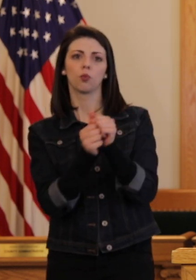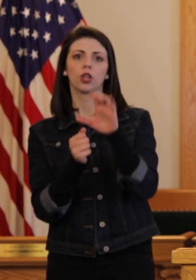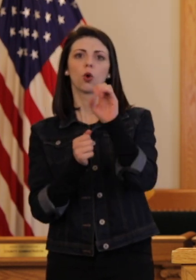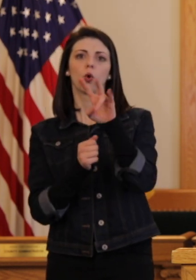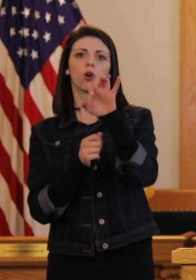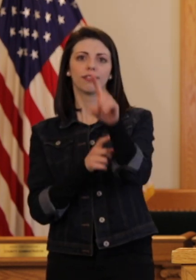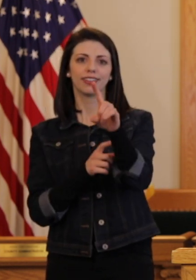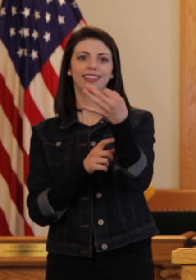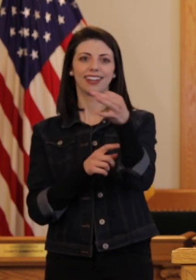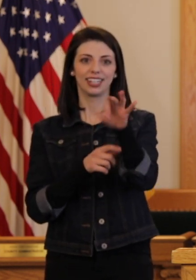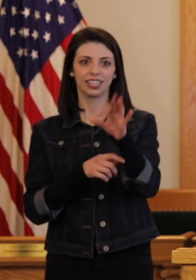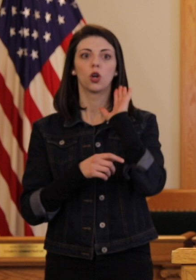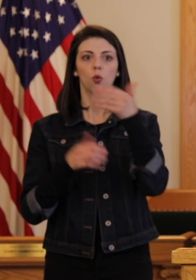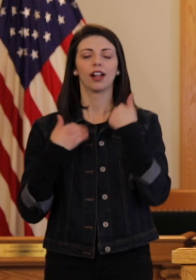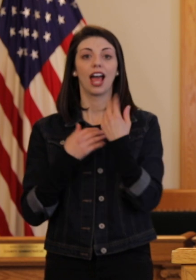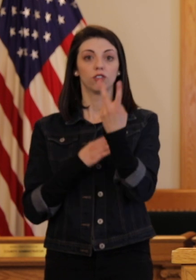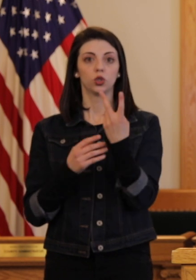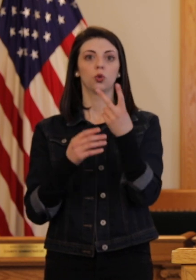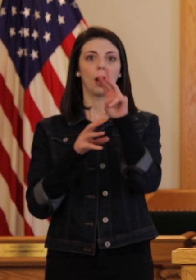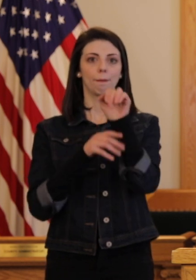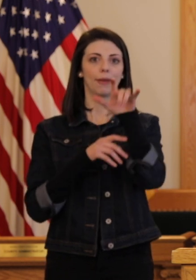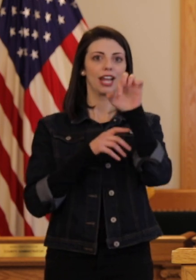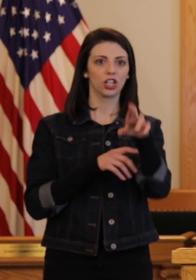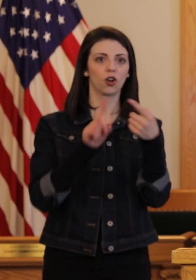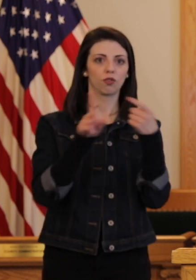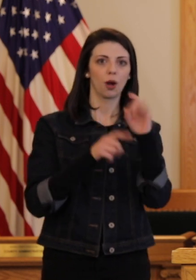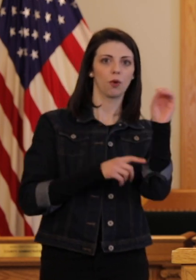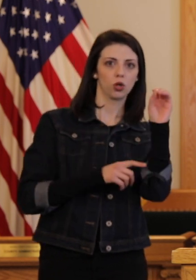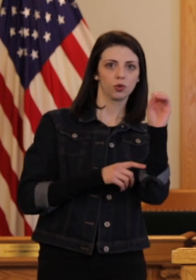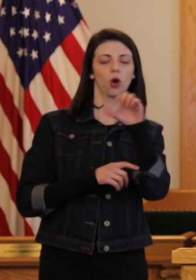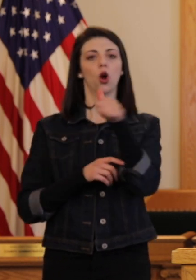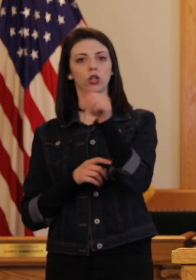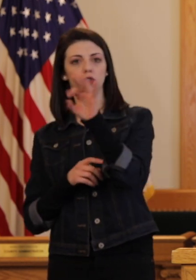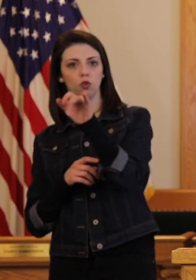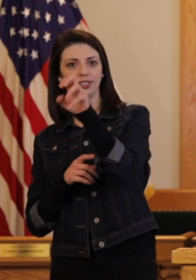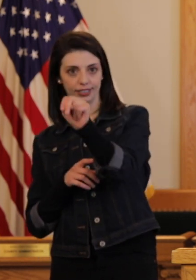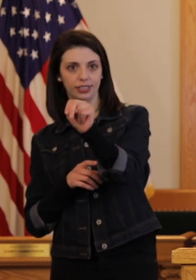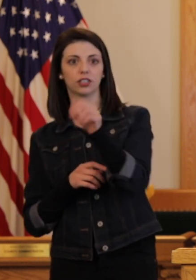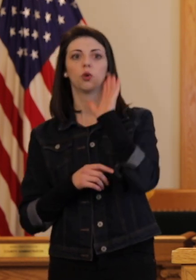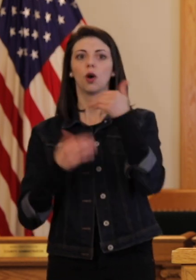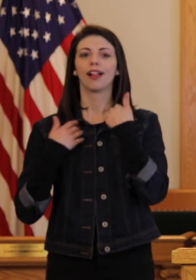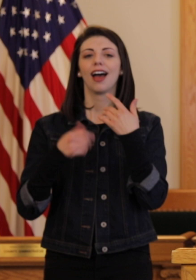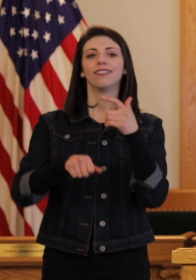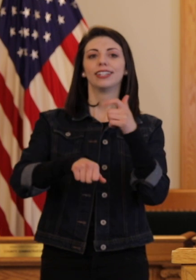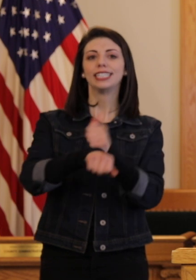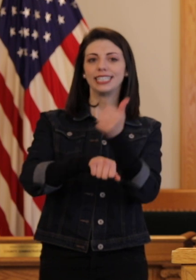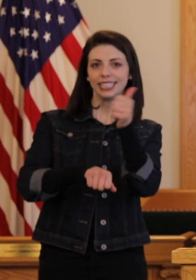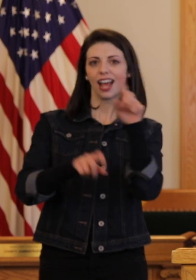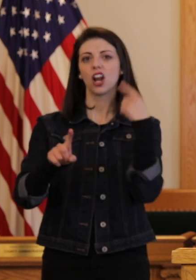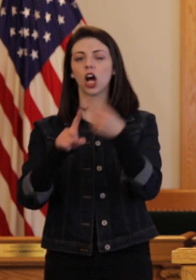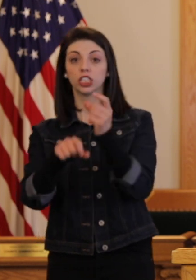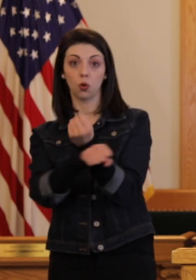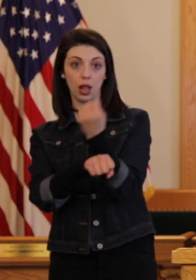Mayor Billy Barlow and Fulton Mayor Dina Michaels. The webinar will run from 10 to 11 a.m. You can register